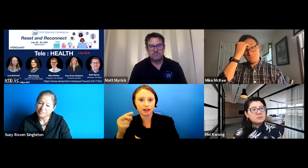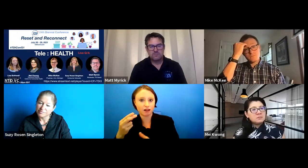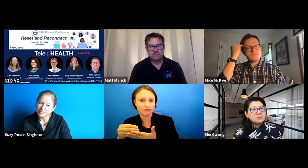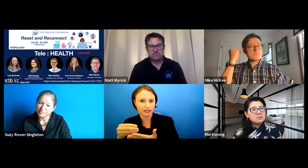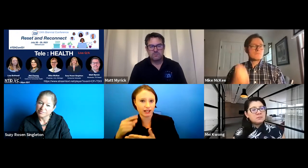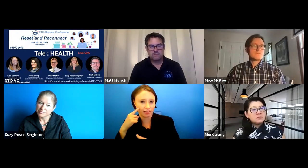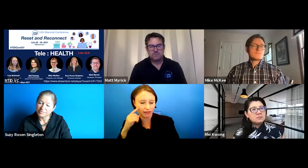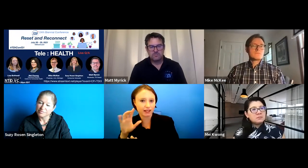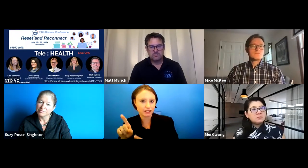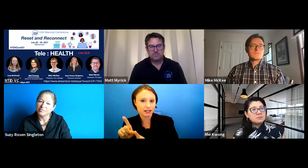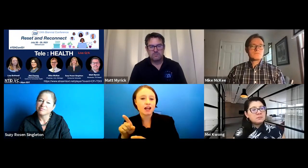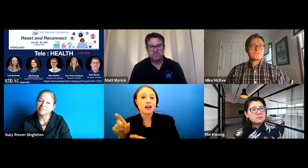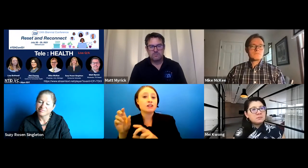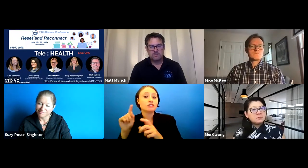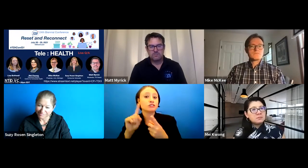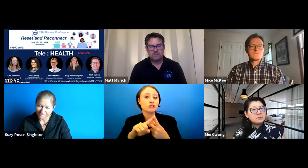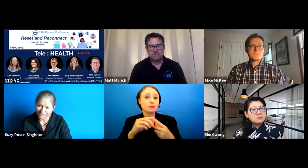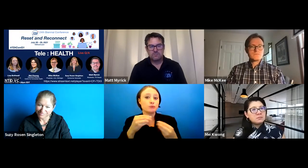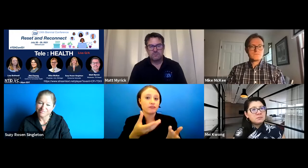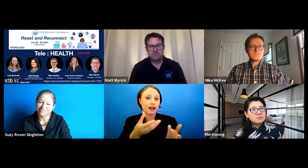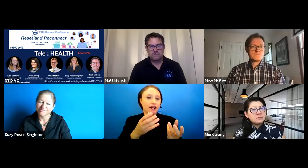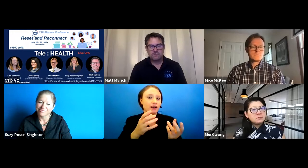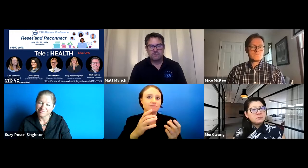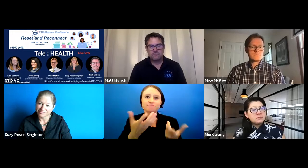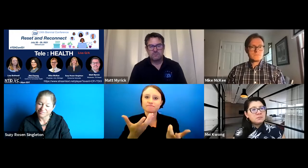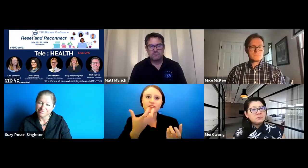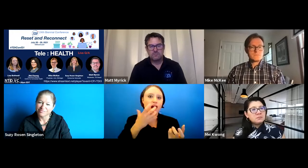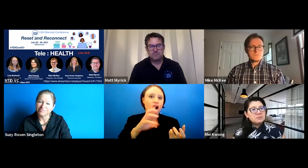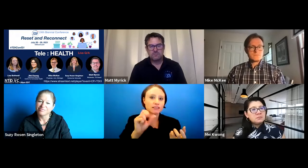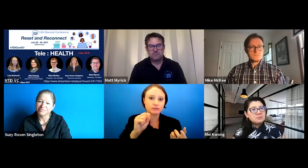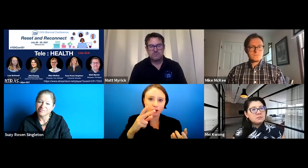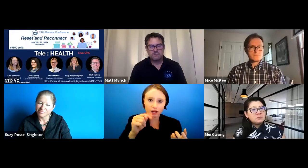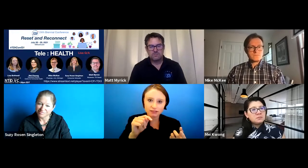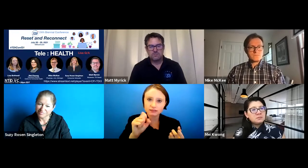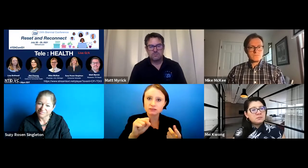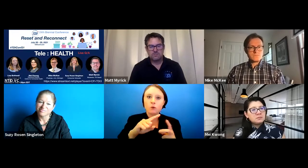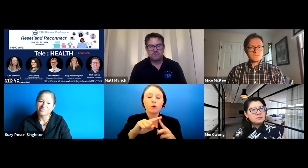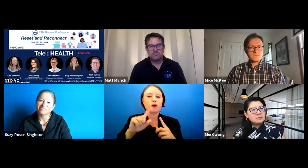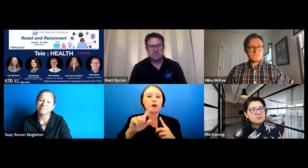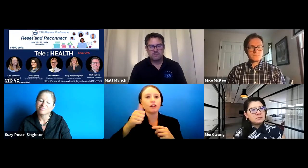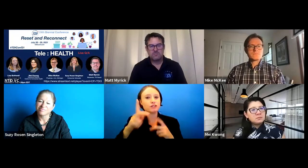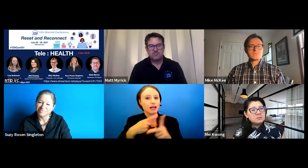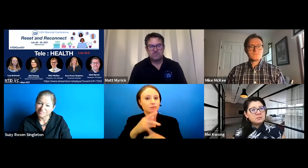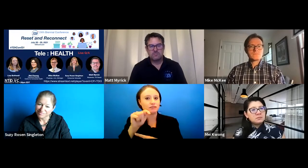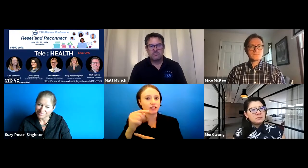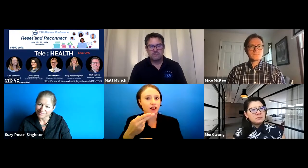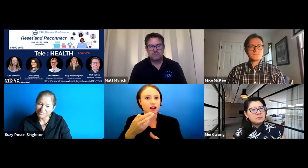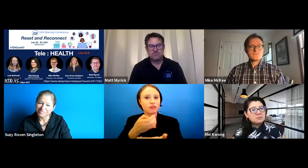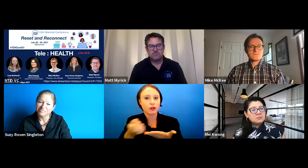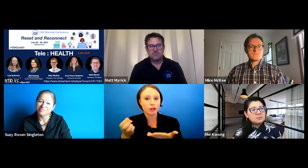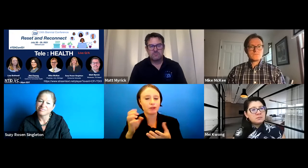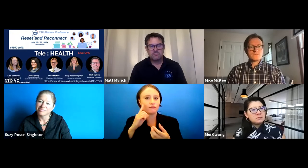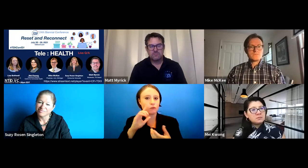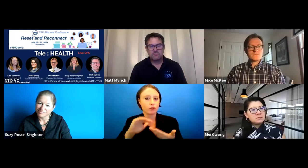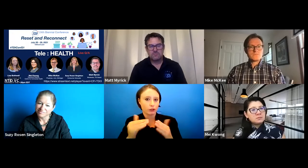specifically FCC CARES funding for telehealth, and that's used to provide hotspots or